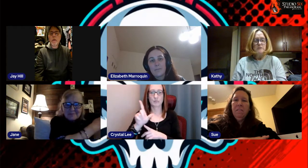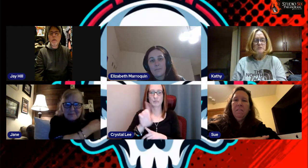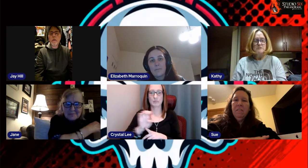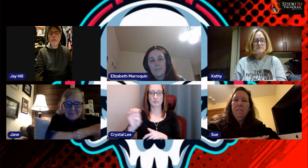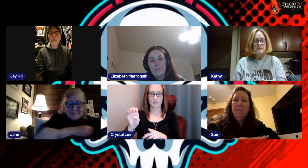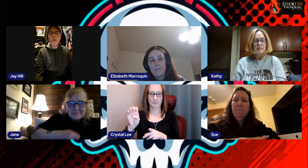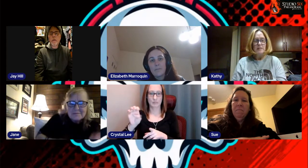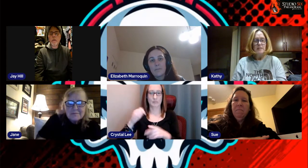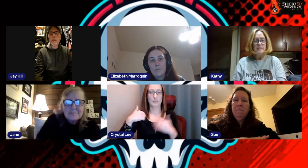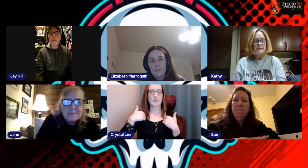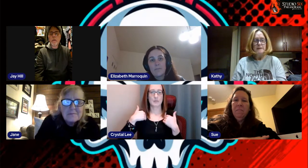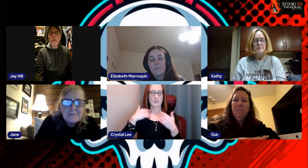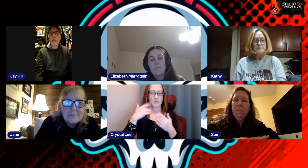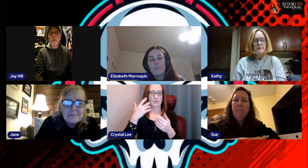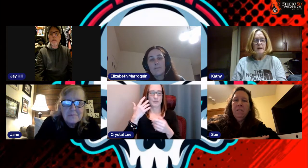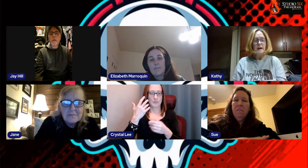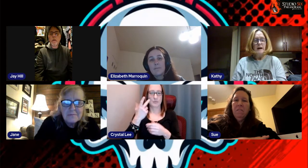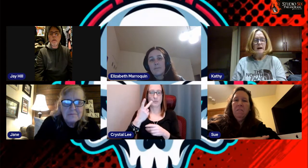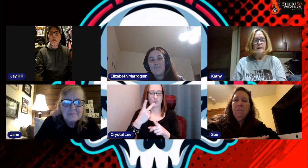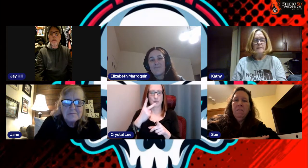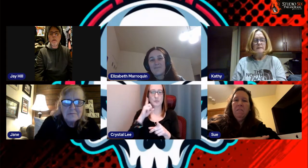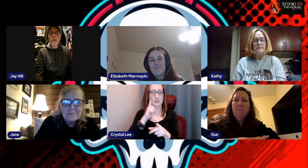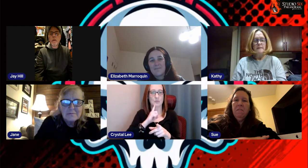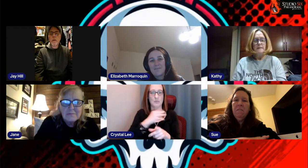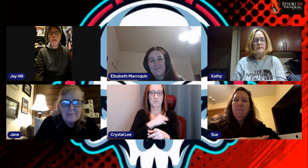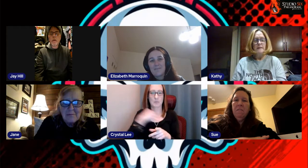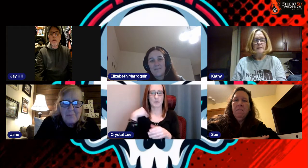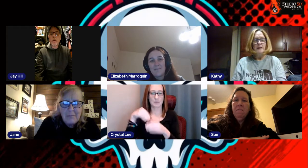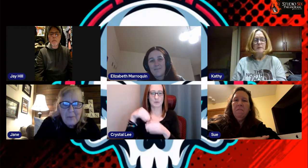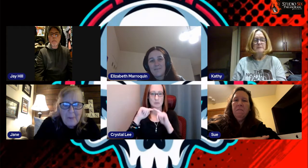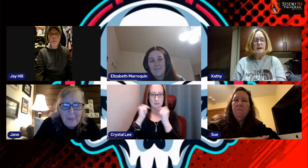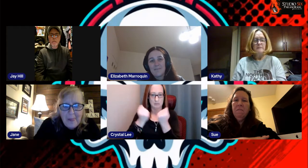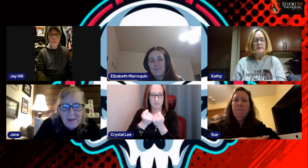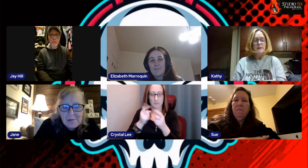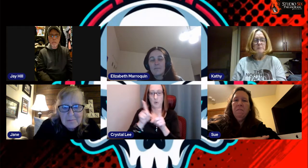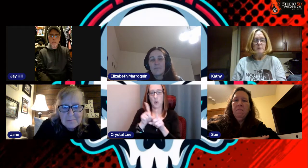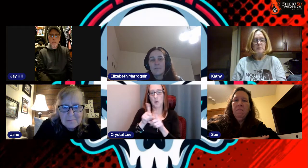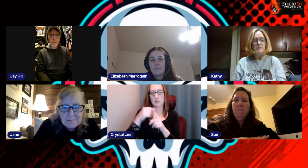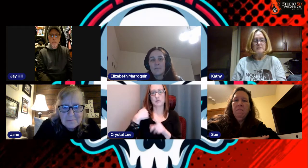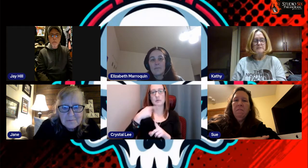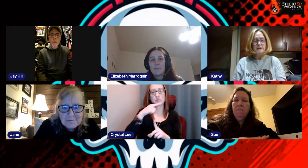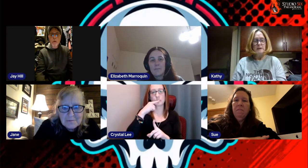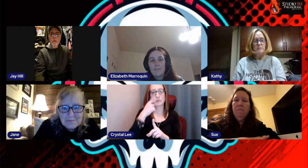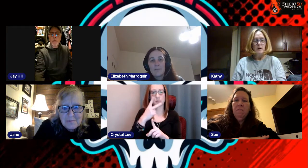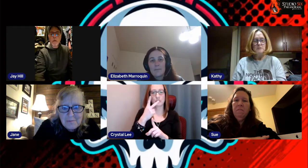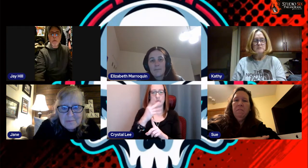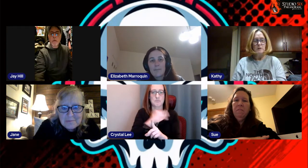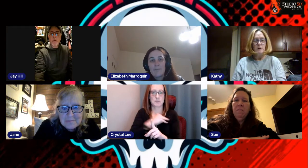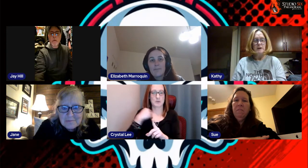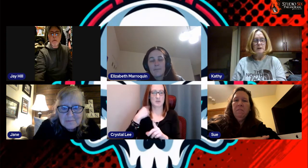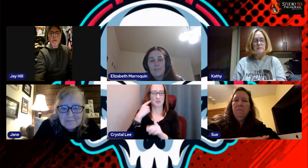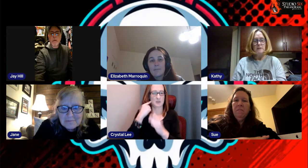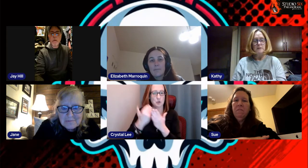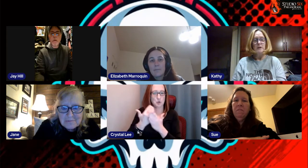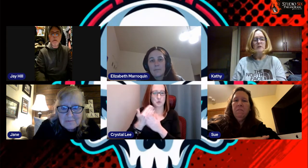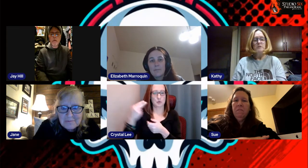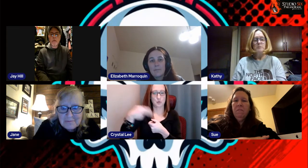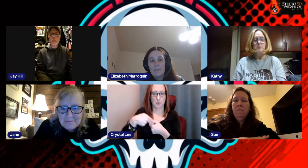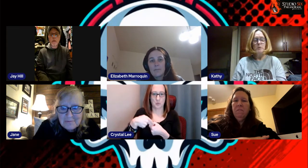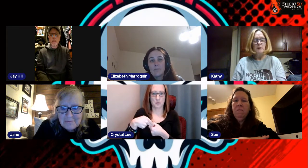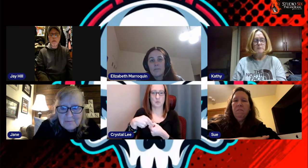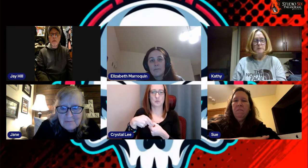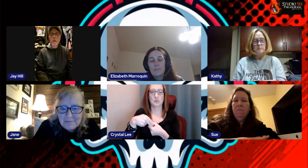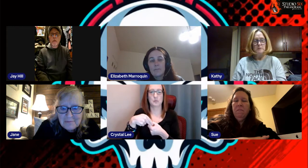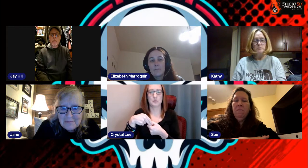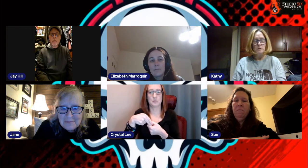My name is Crystal Lee. I am that member of the team. Also, a hearing